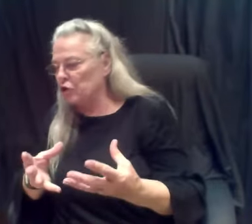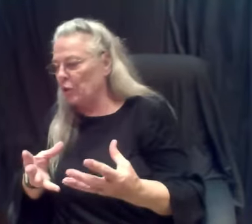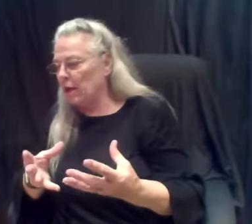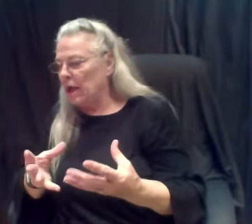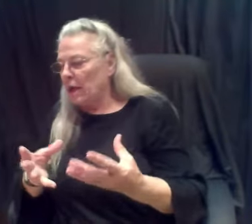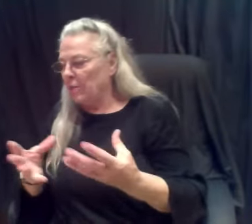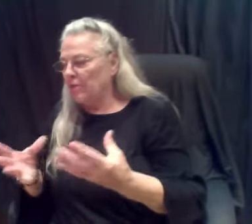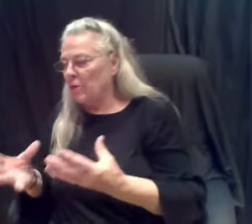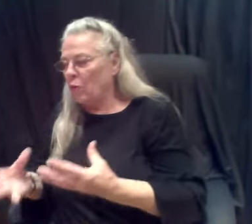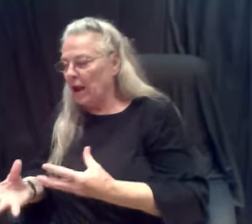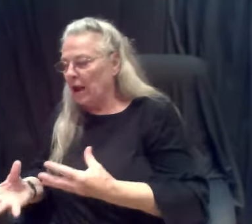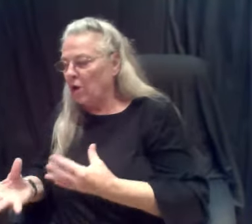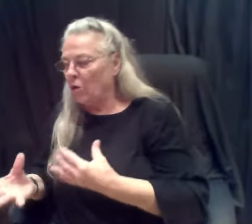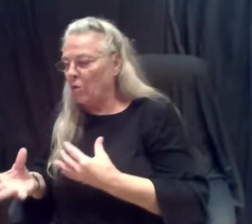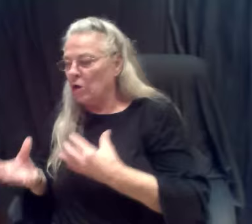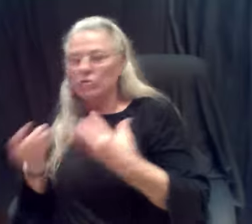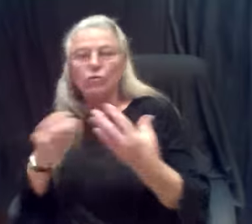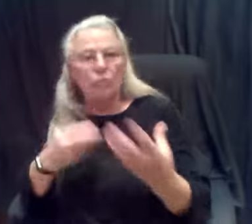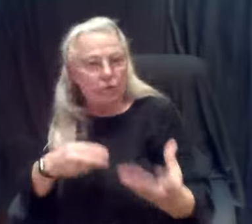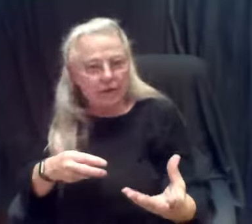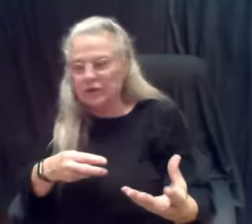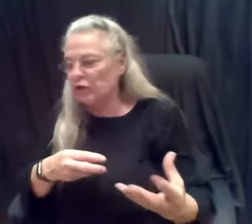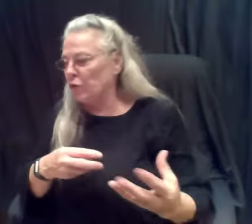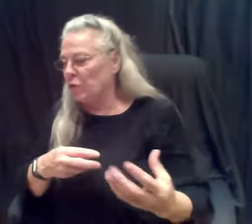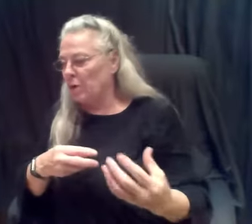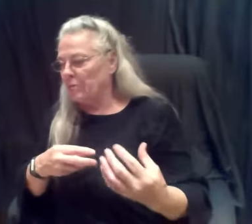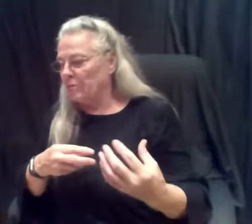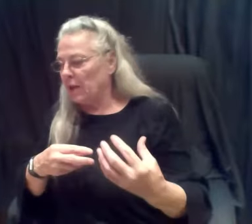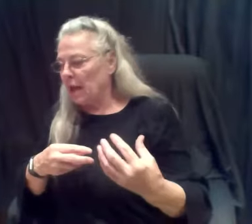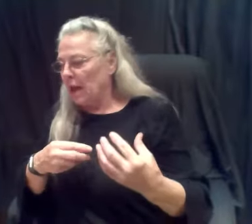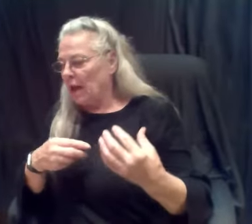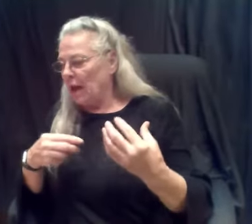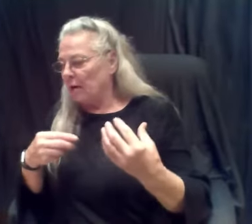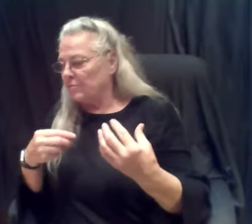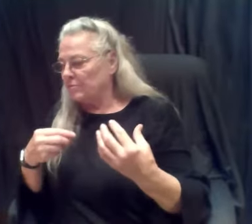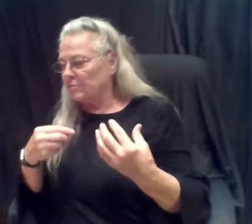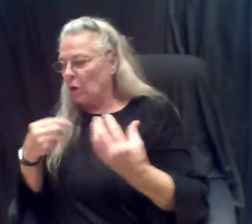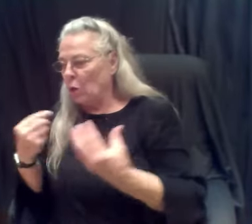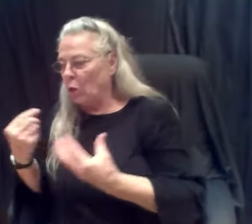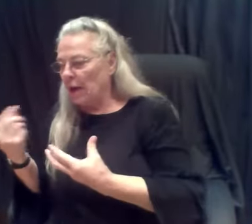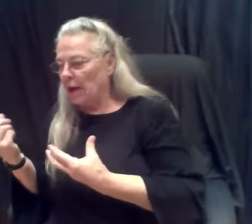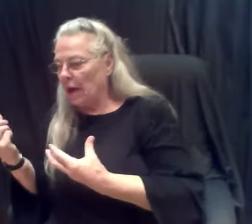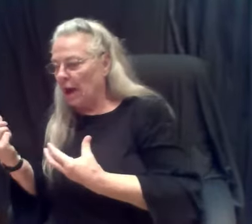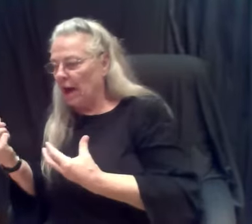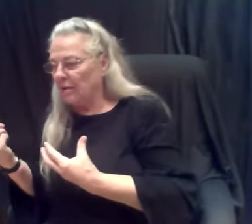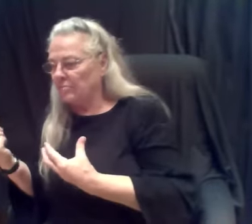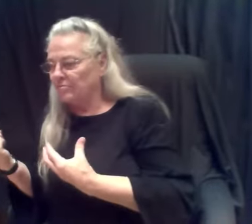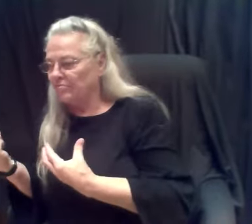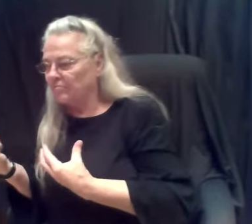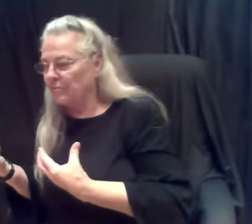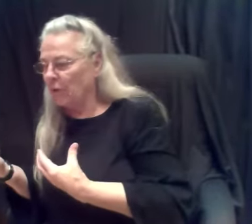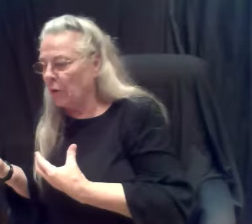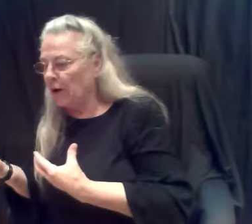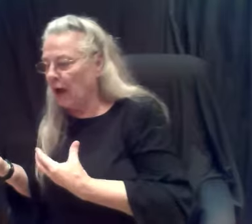usually, but then when I go to learn at school, um, when um, when I go